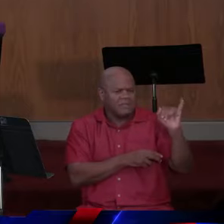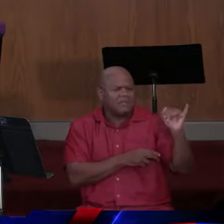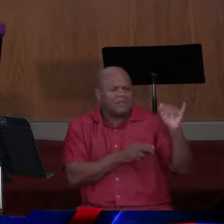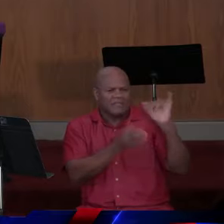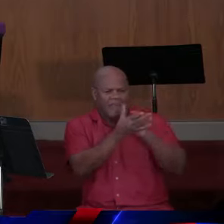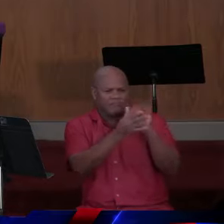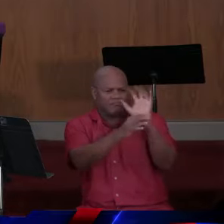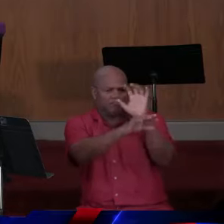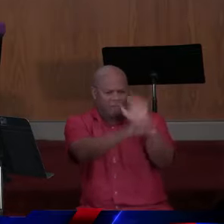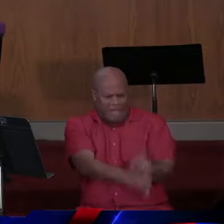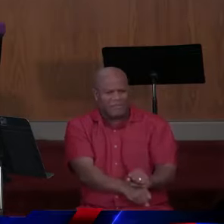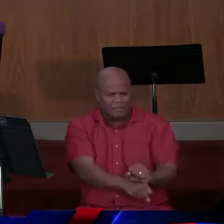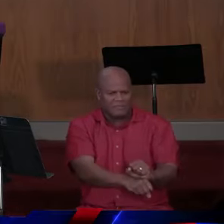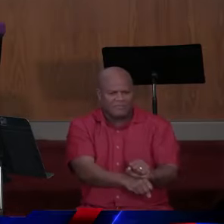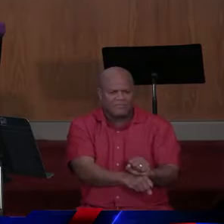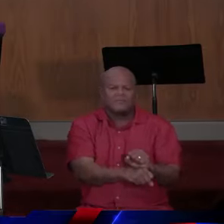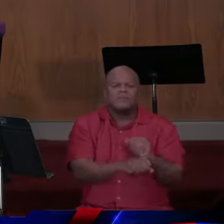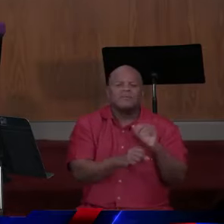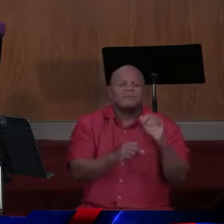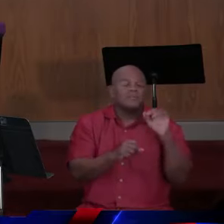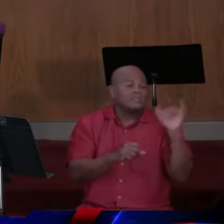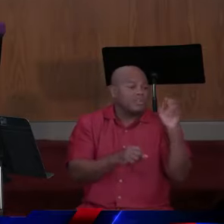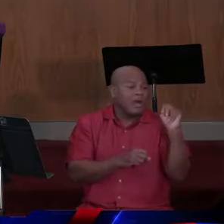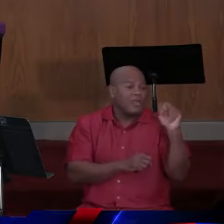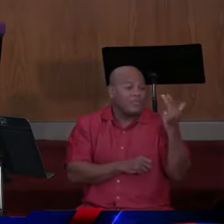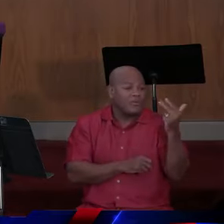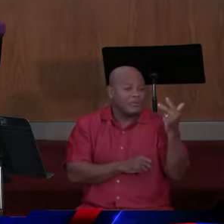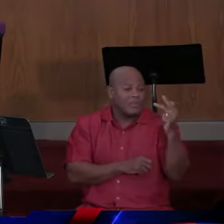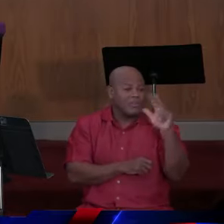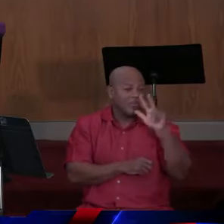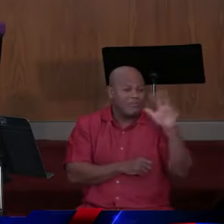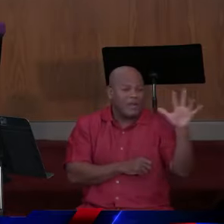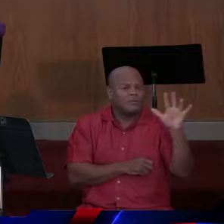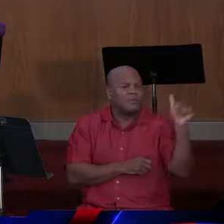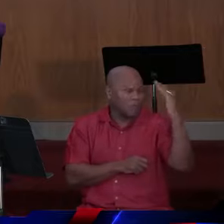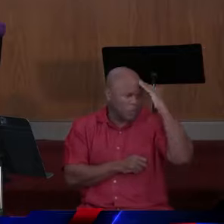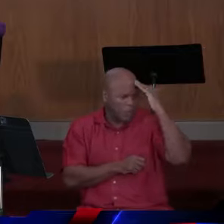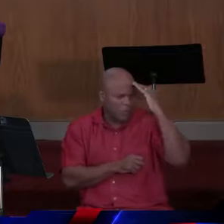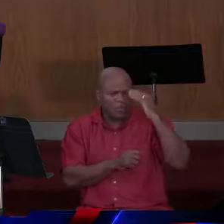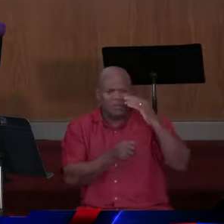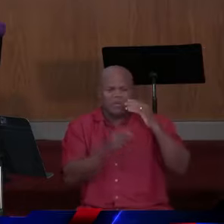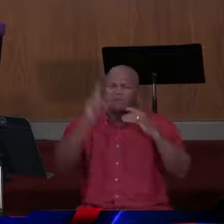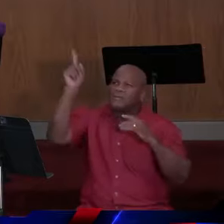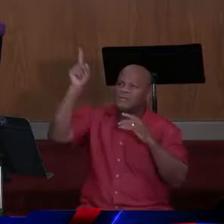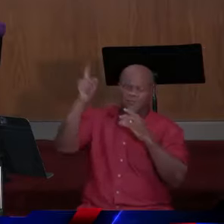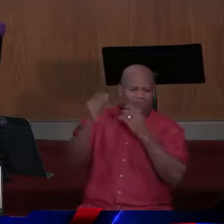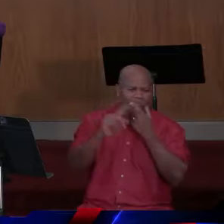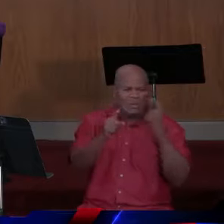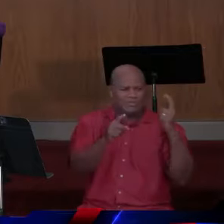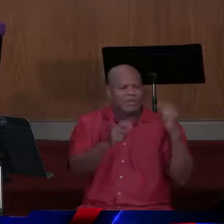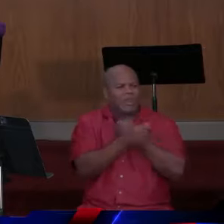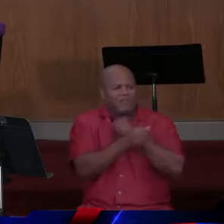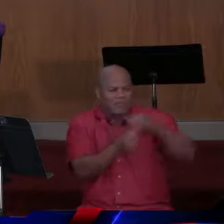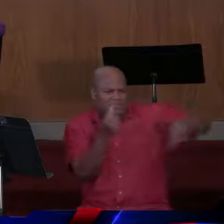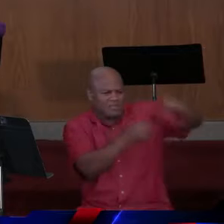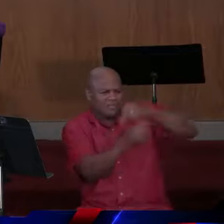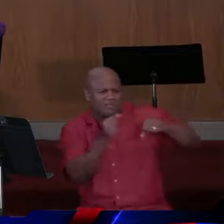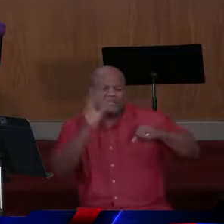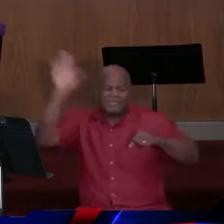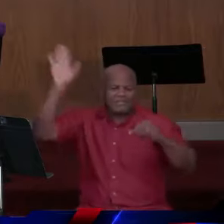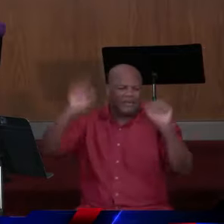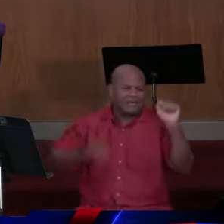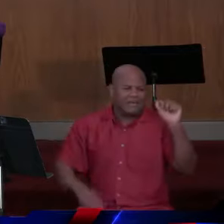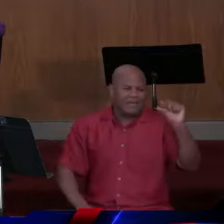you are my disciples. John 13:35, by your love one for another. The agape love of God is